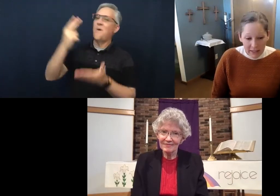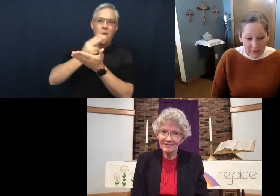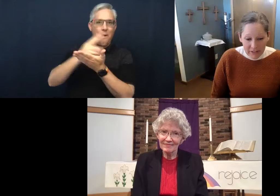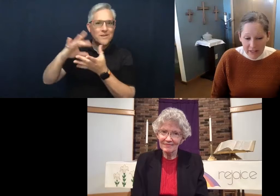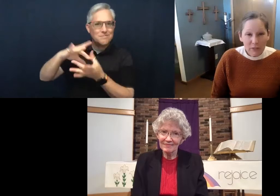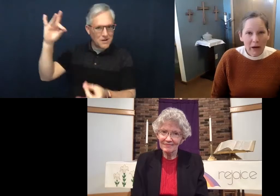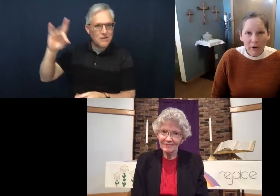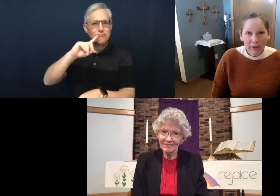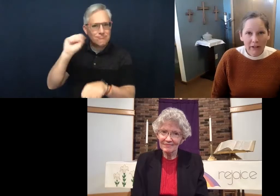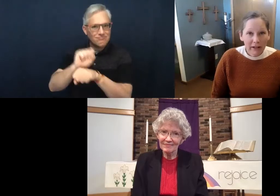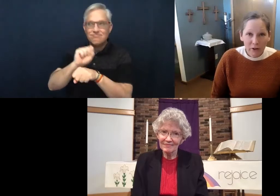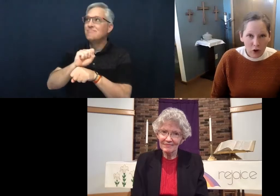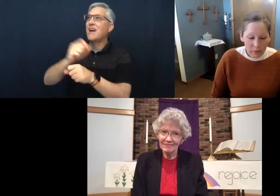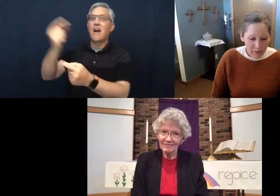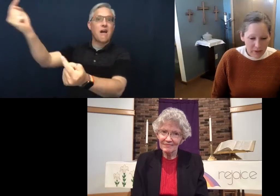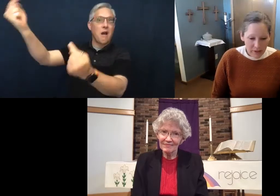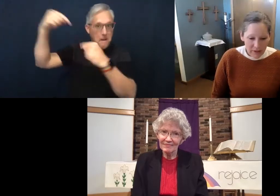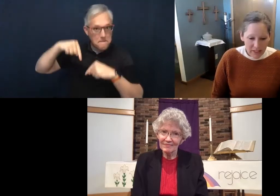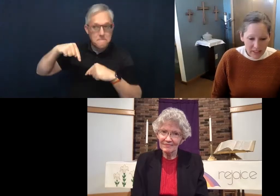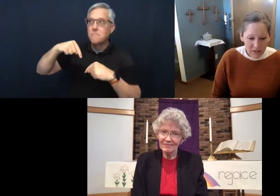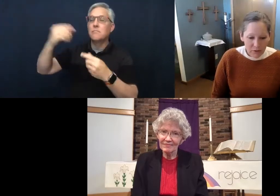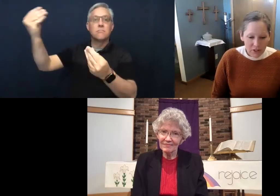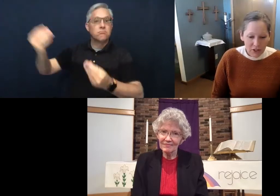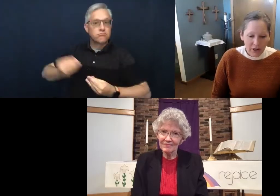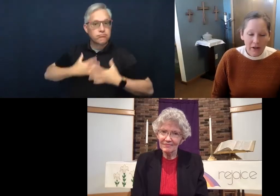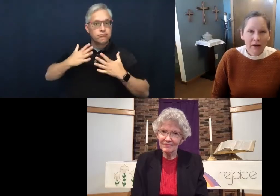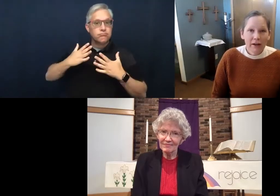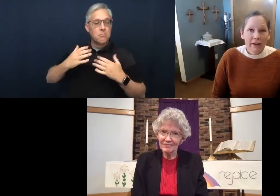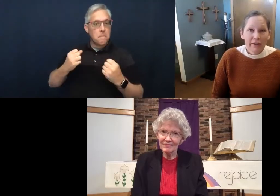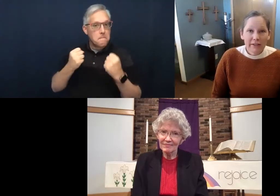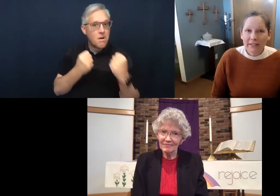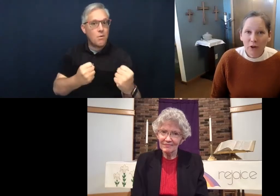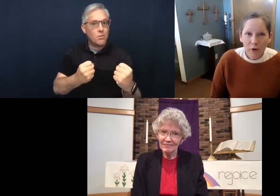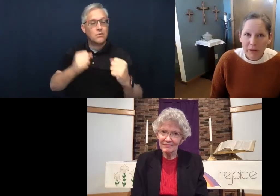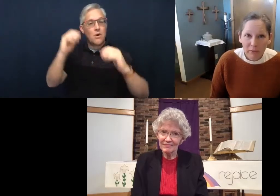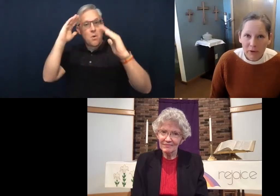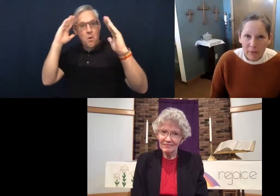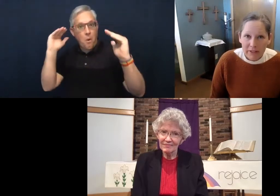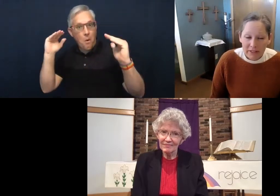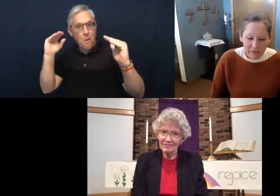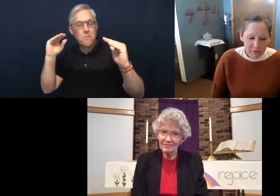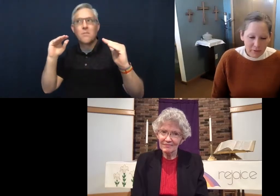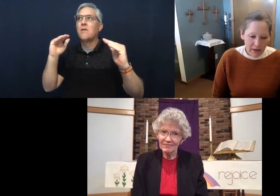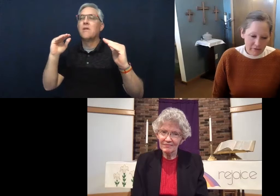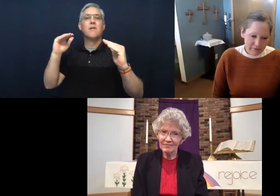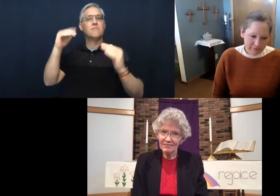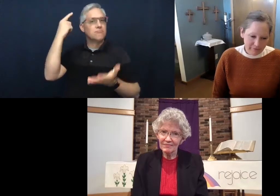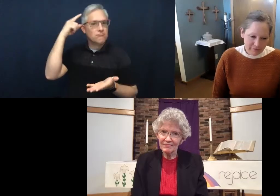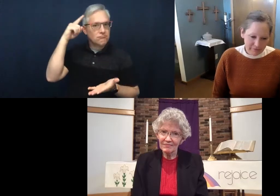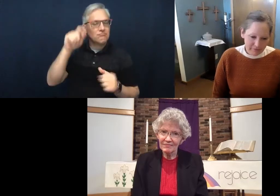gives us power and hope to continue to share this hope and promise of new life.